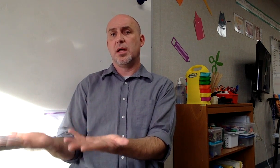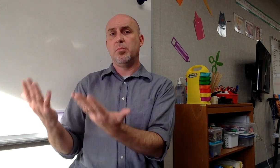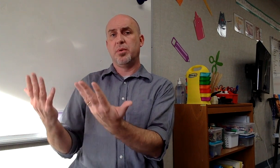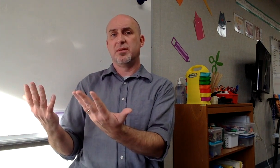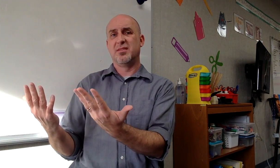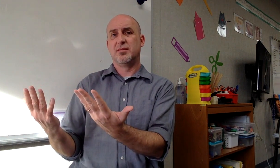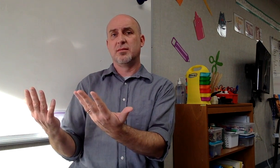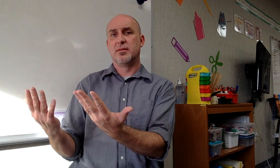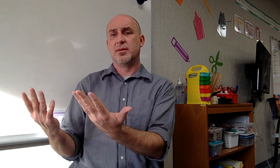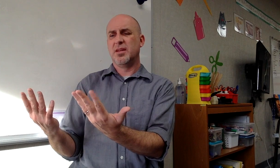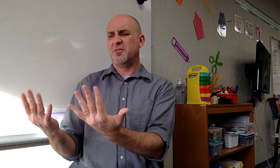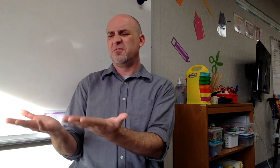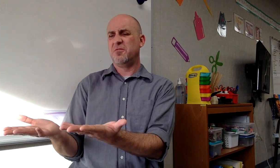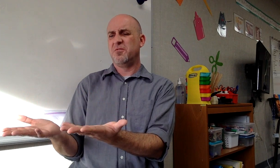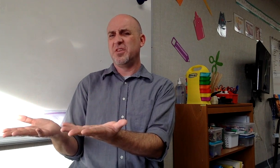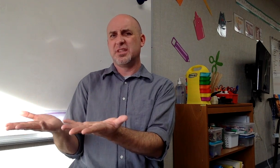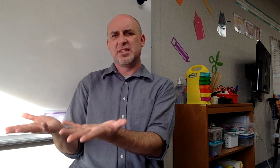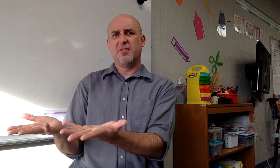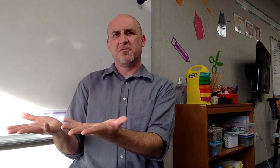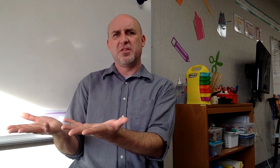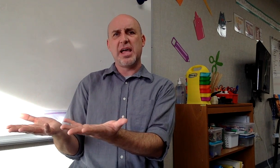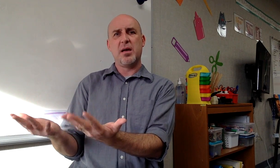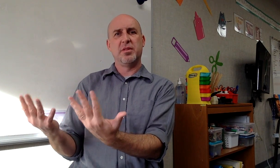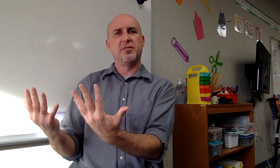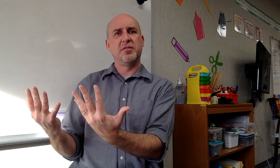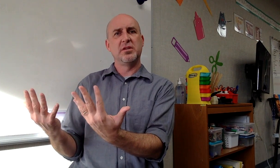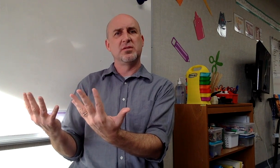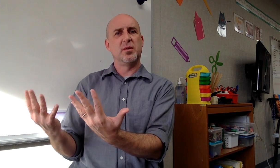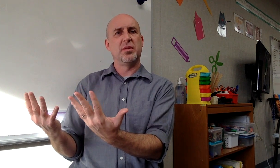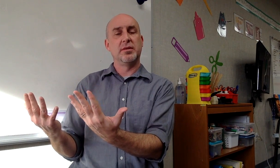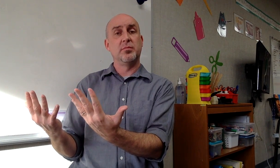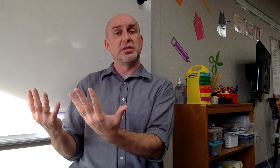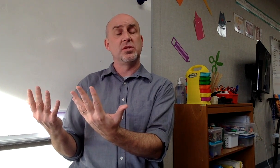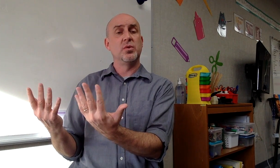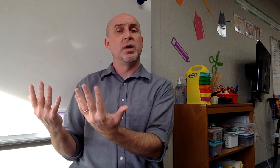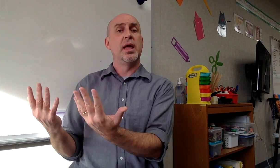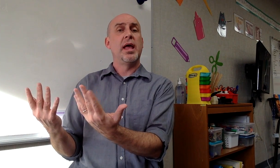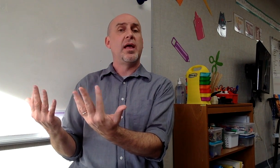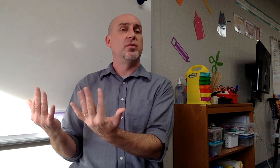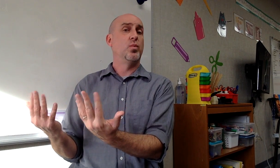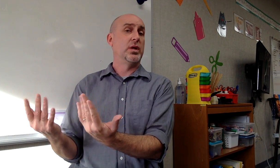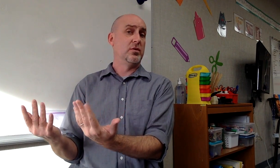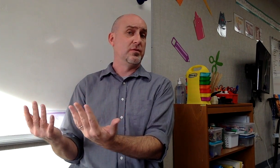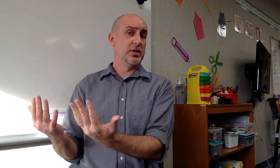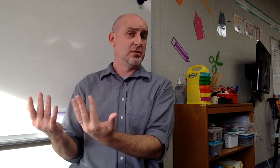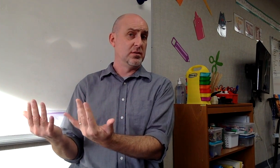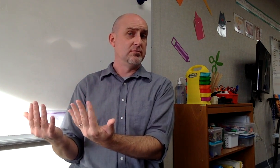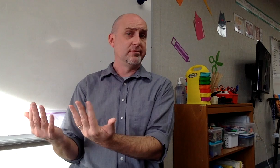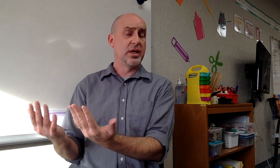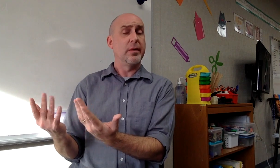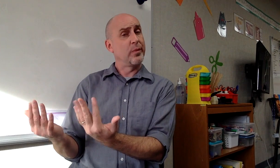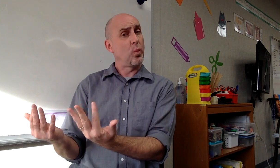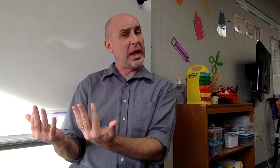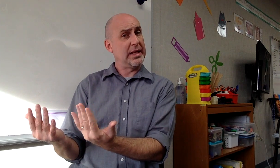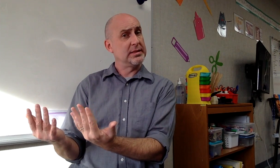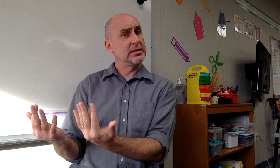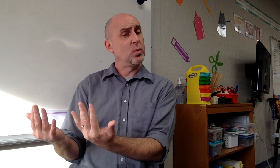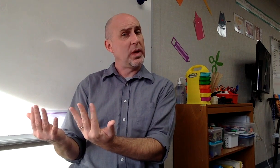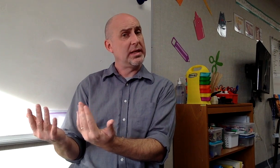up, and it's not flat, but the fingers are up a little bit too, and then you wiggle your fingers, okay? Wait,